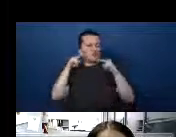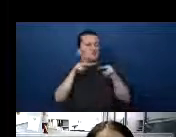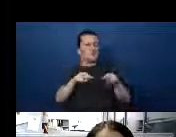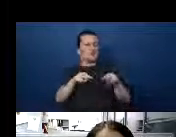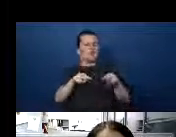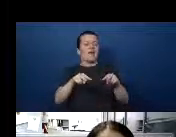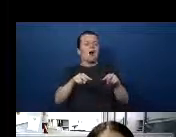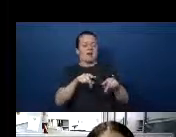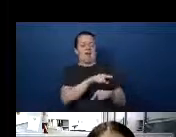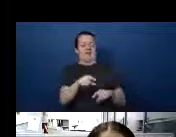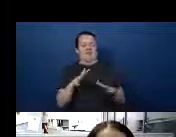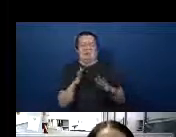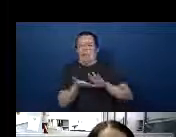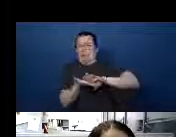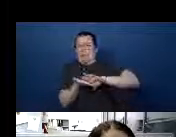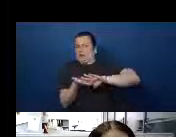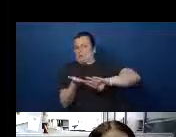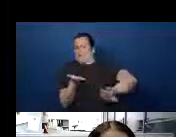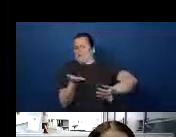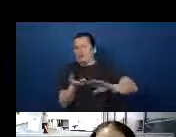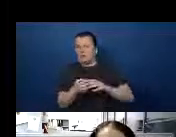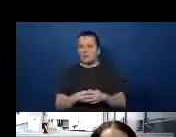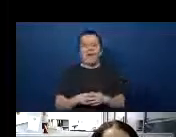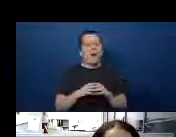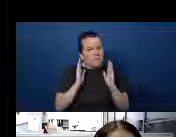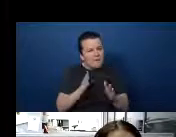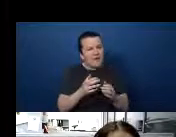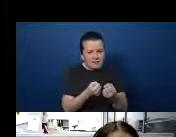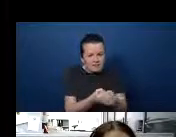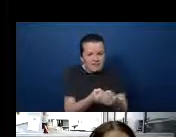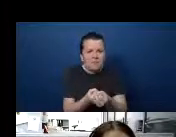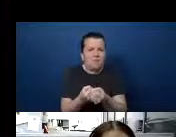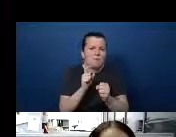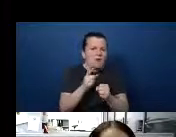that was supposed to nurture and support them. Next slide.